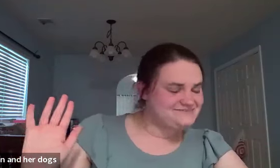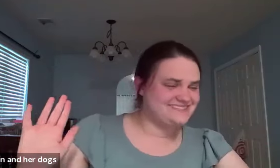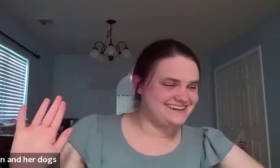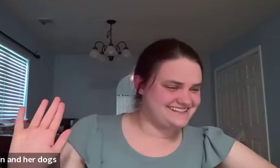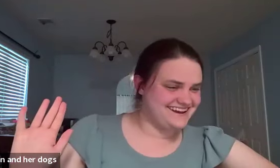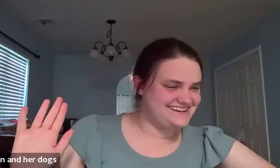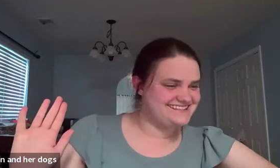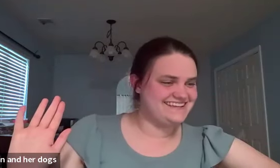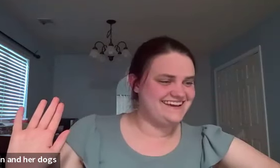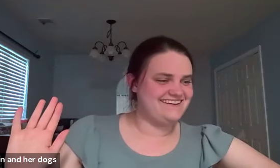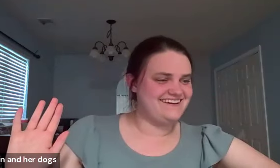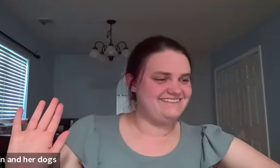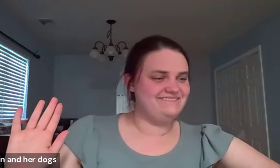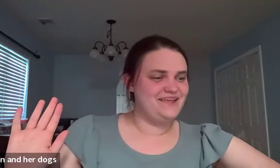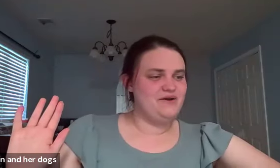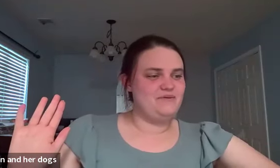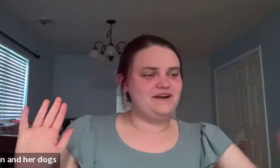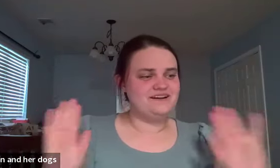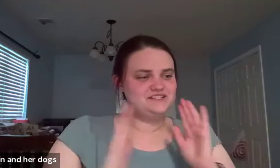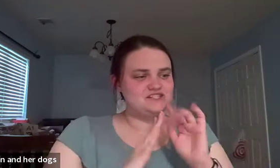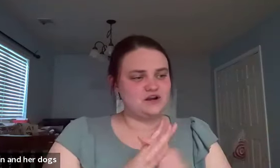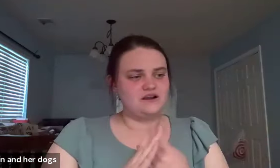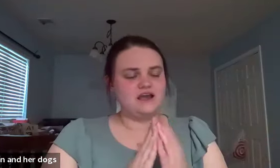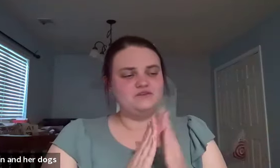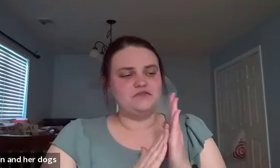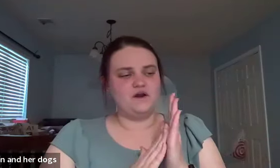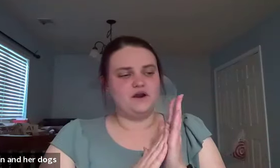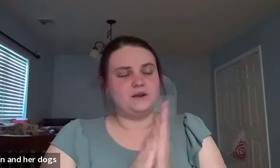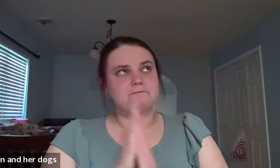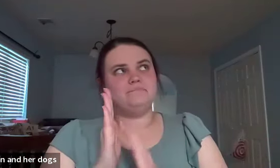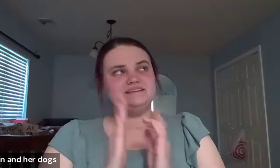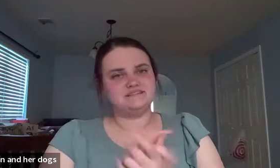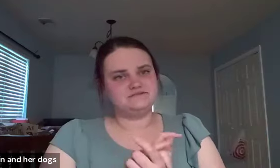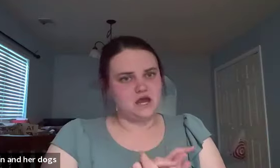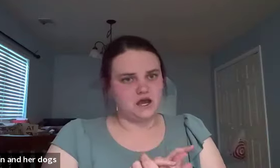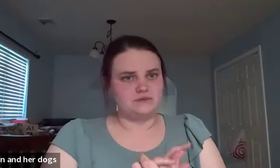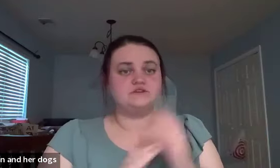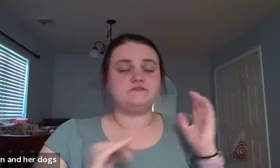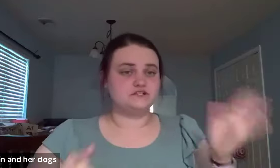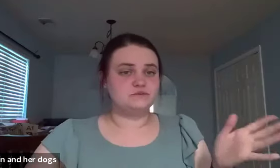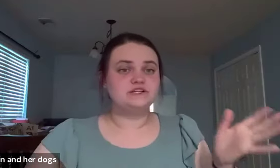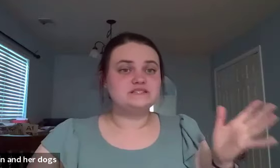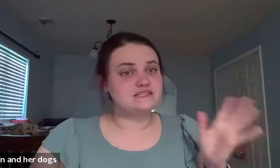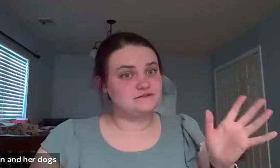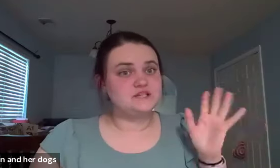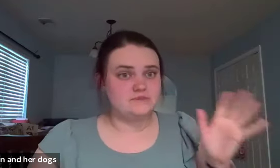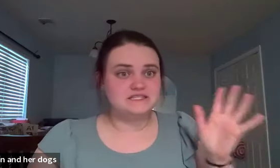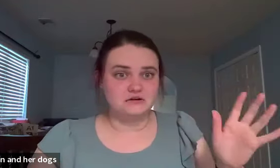time signs, guys. All right. We are going to start kind of with our basics of time. So the first one we're going to do is the sign for time